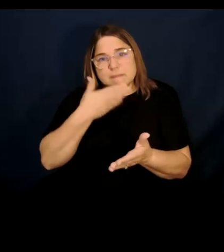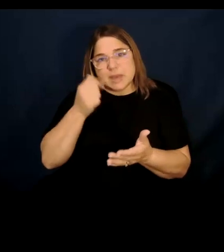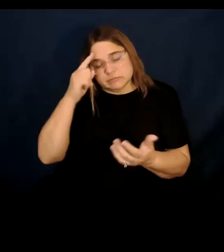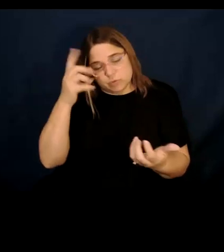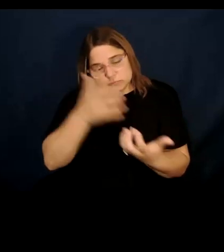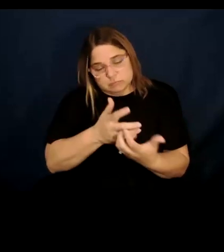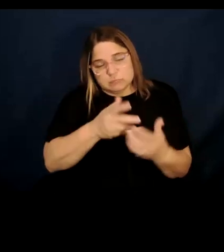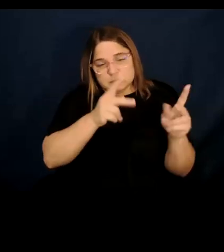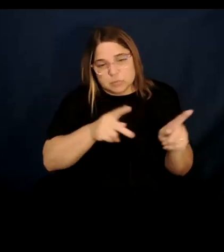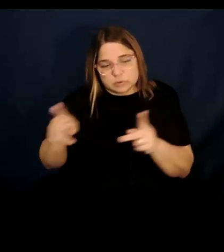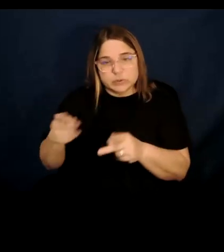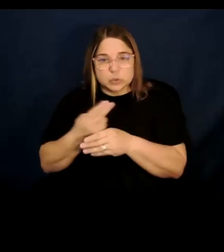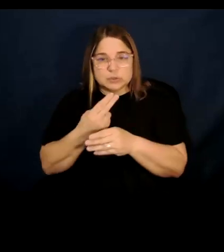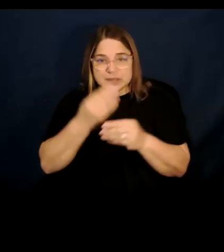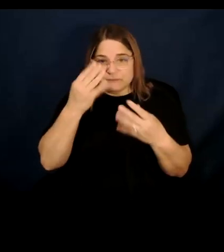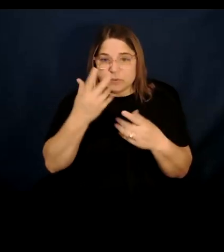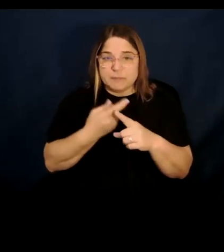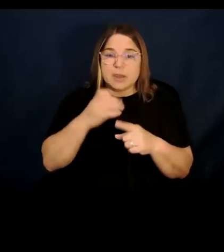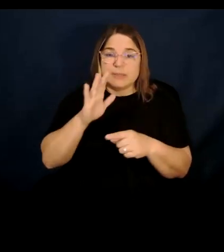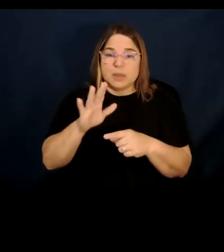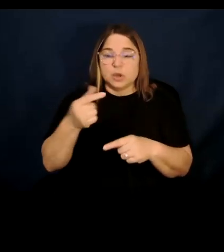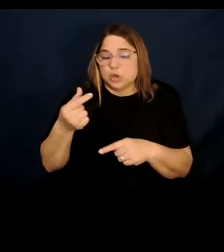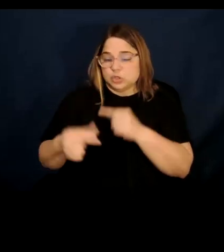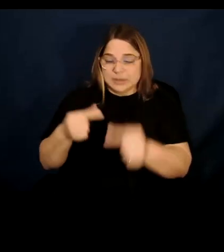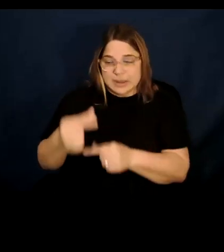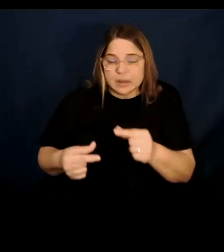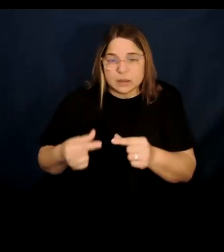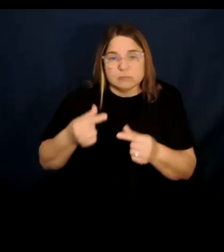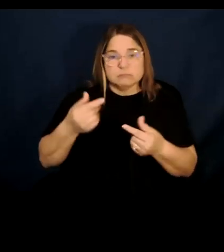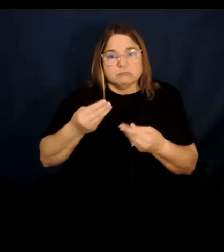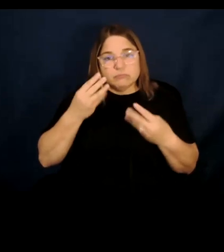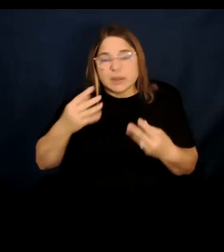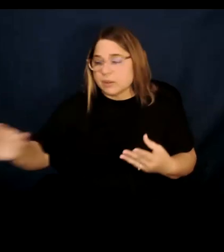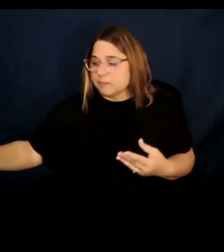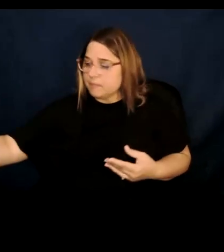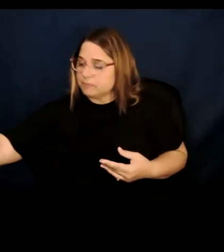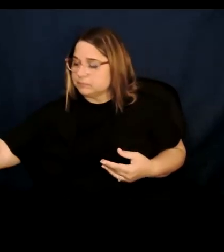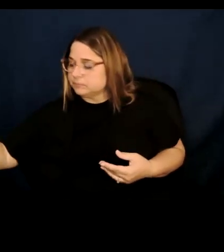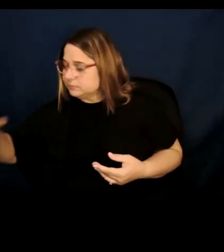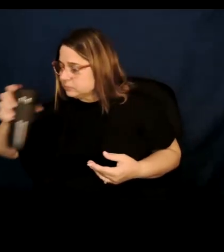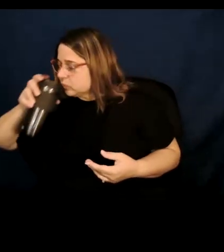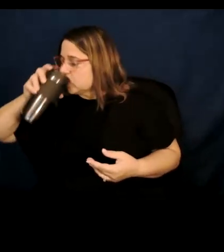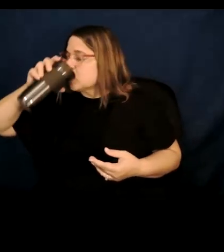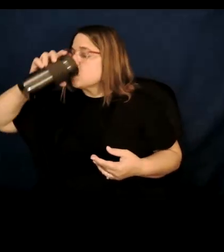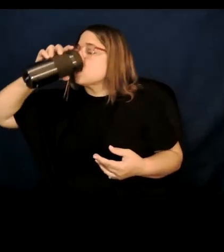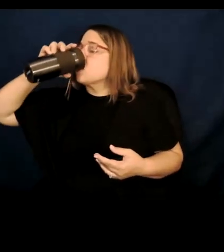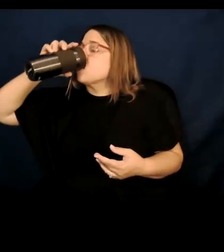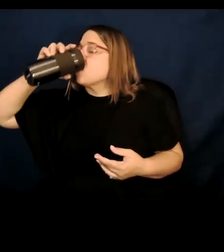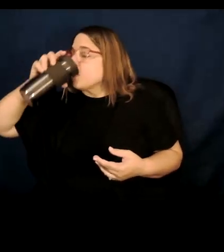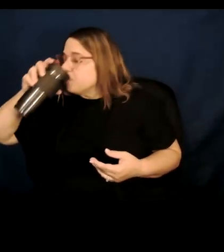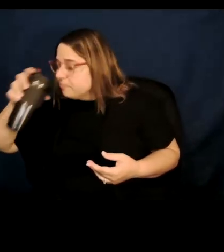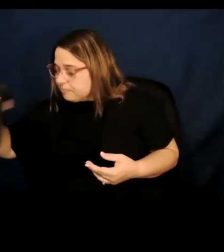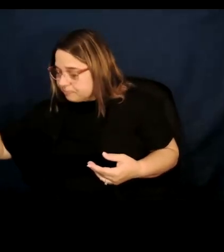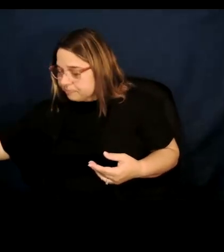individual using information gained by their own unique genetic makeup. That way is by incorporating pharmacogenomic testing and